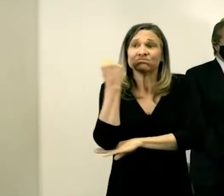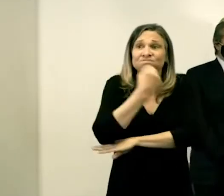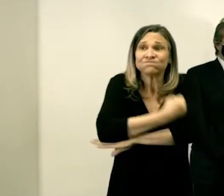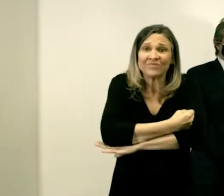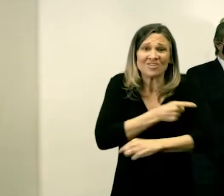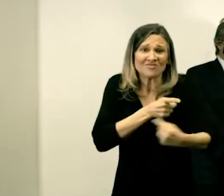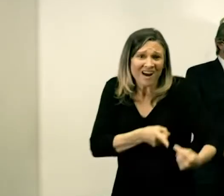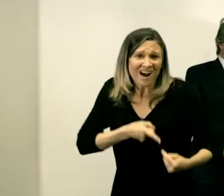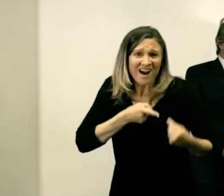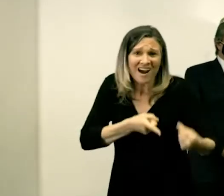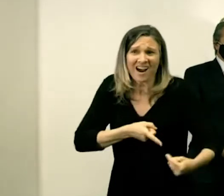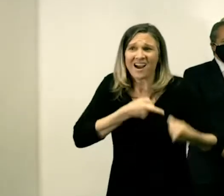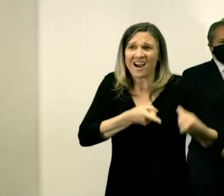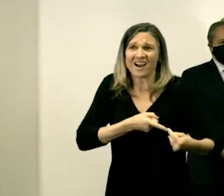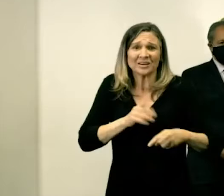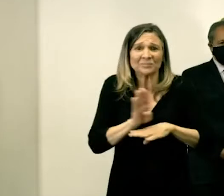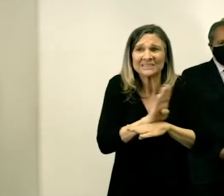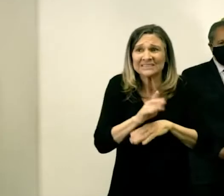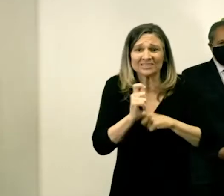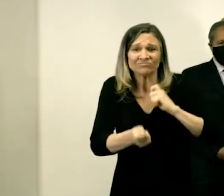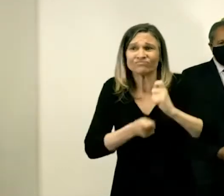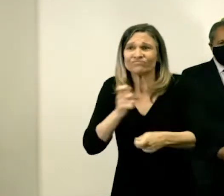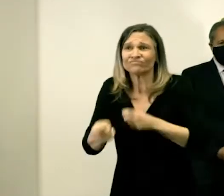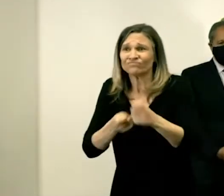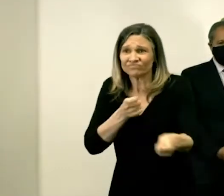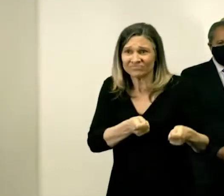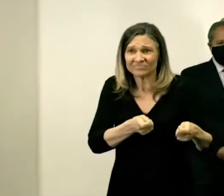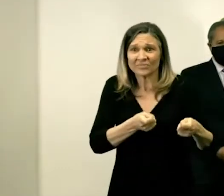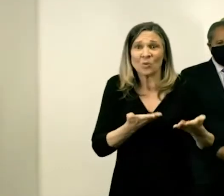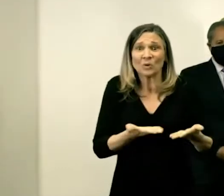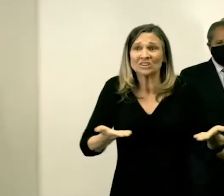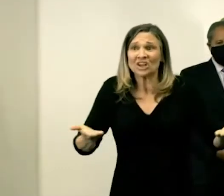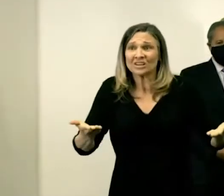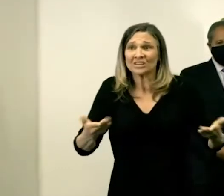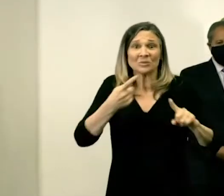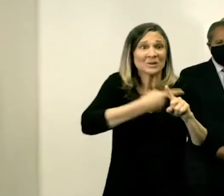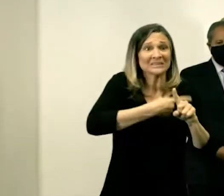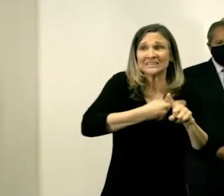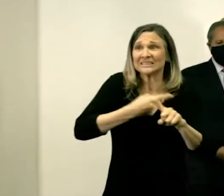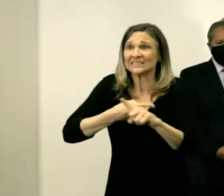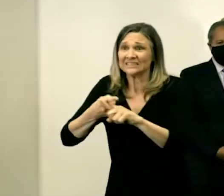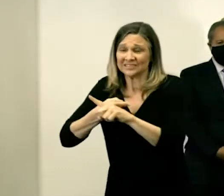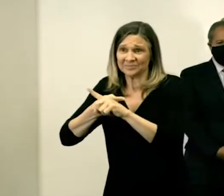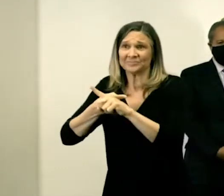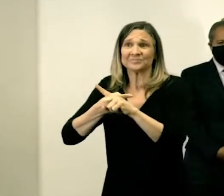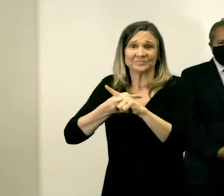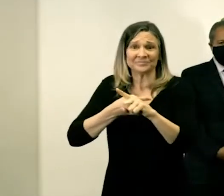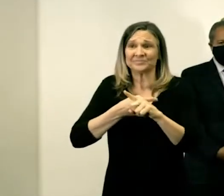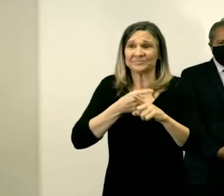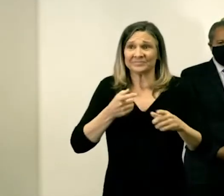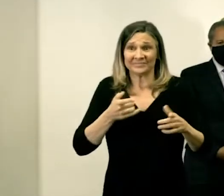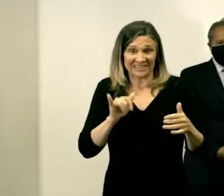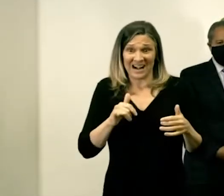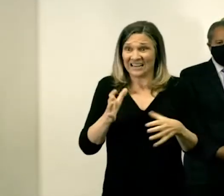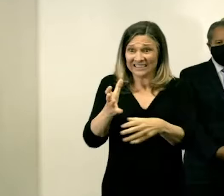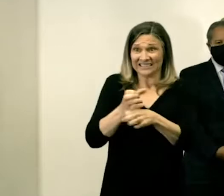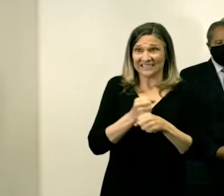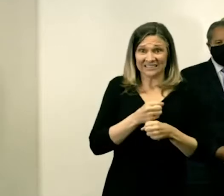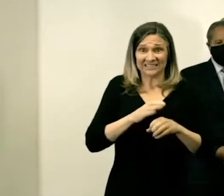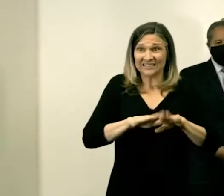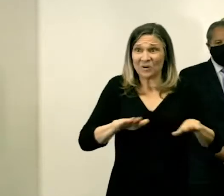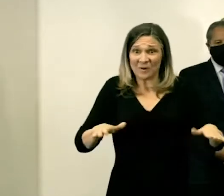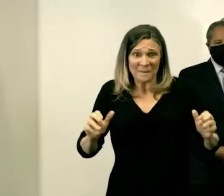those business grants, those resources to our renters and tenants, and getting our kids back to